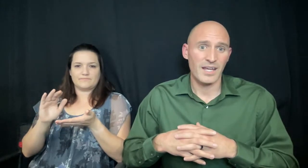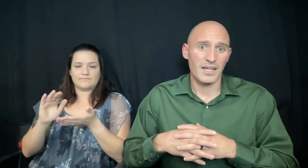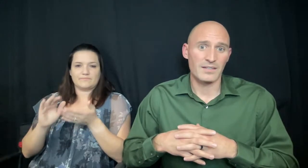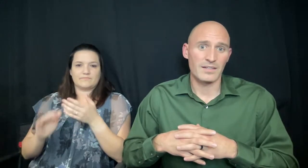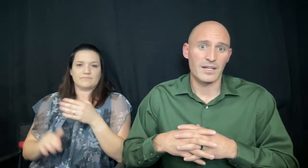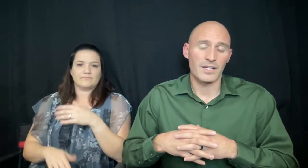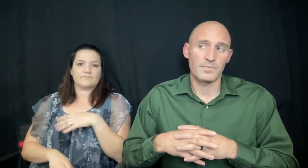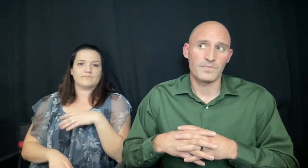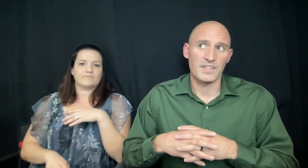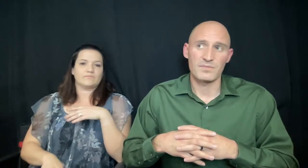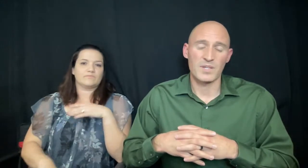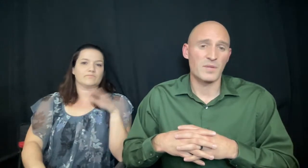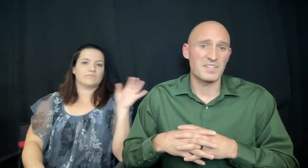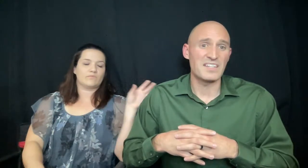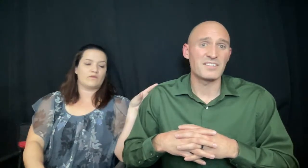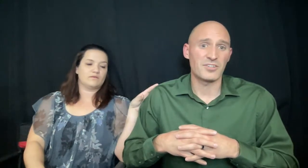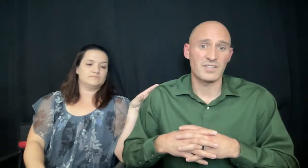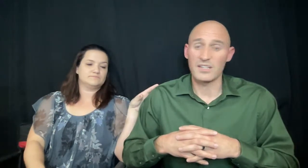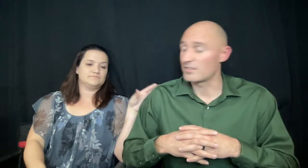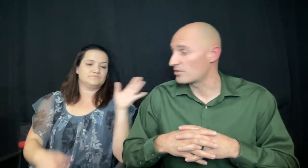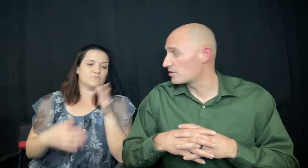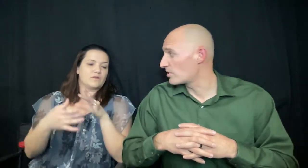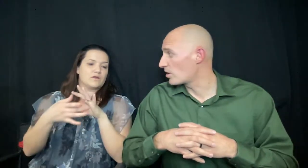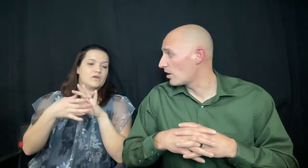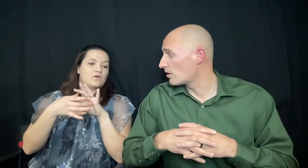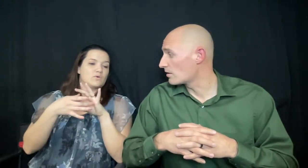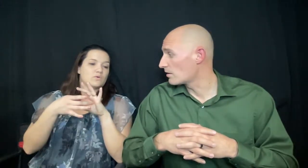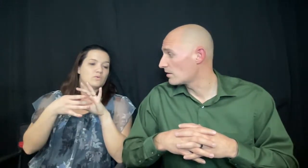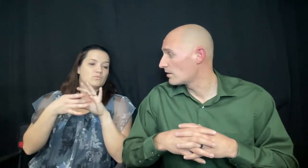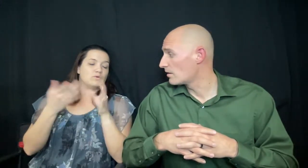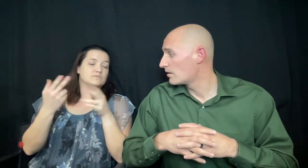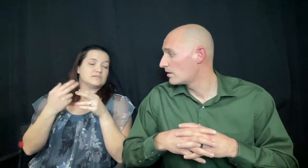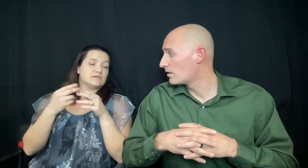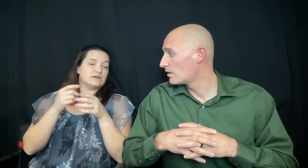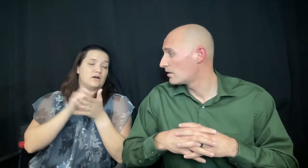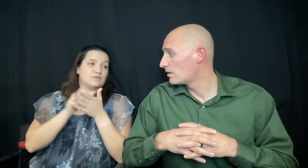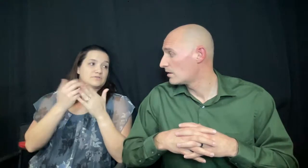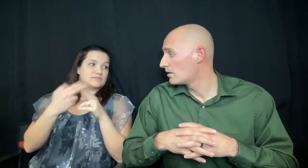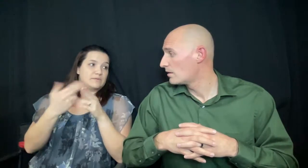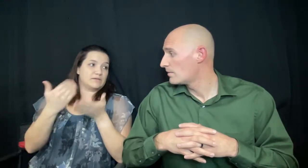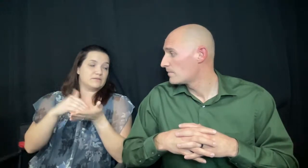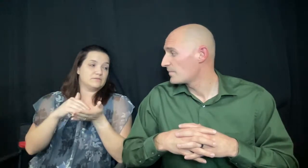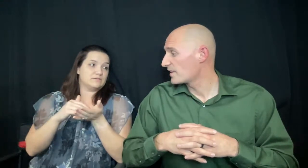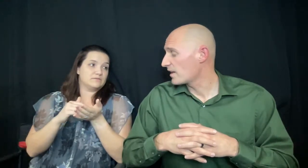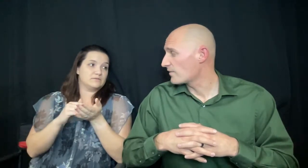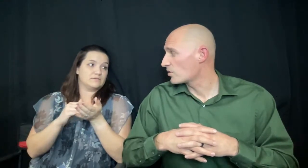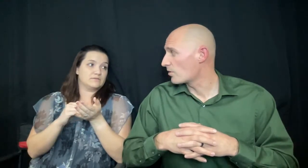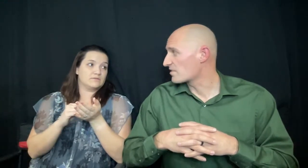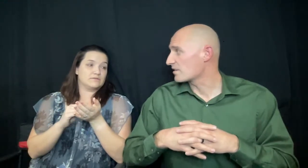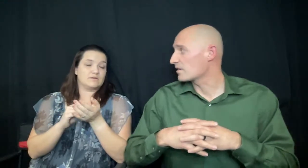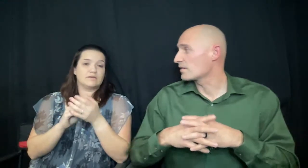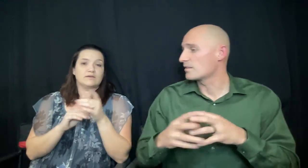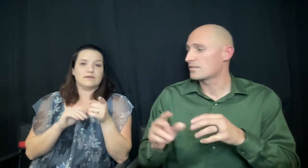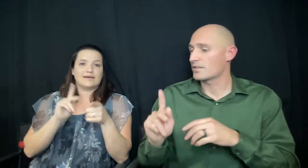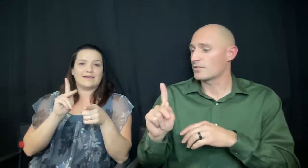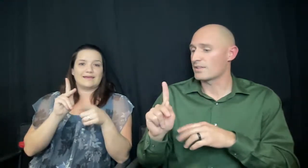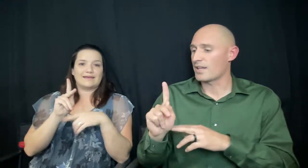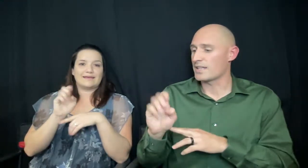And it becomes easier and easier to recall. What was the author's name again? Kevin Horsley. So